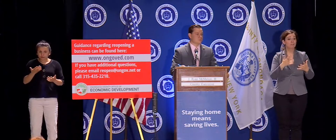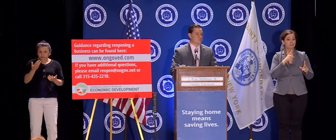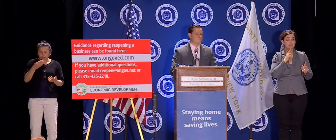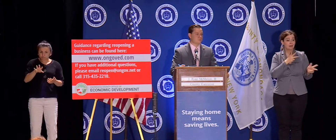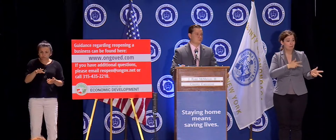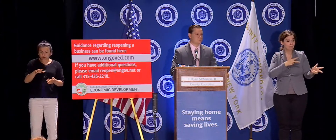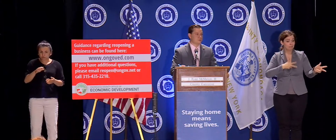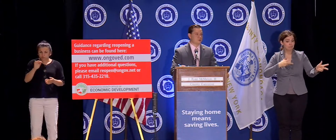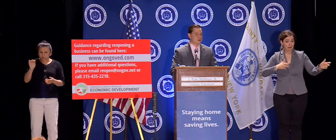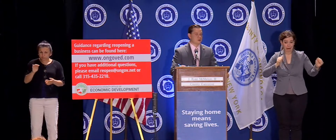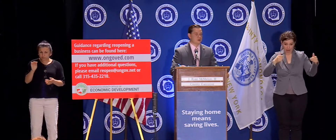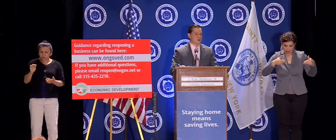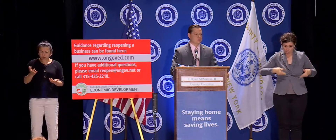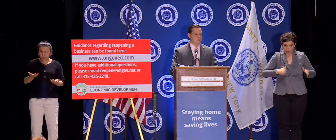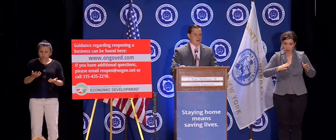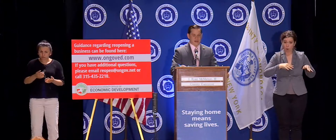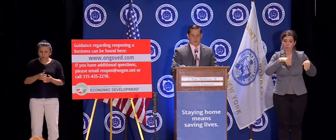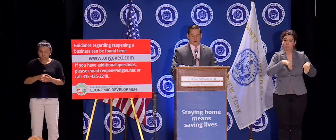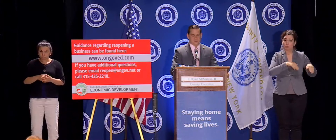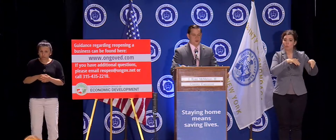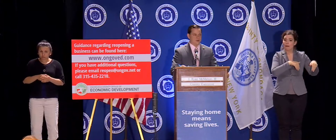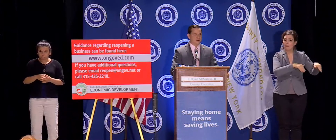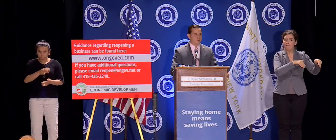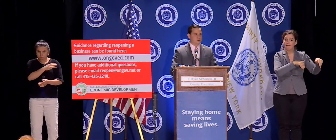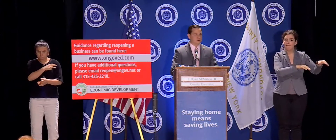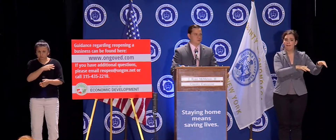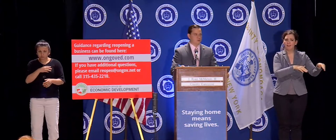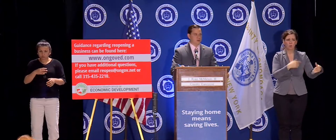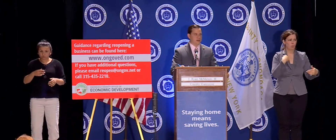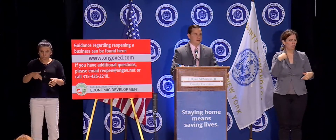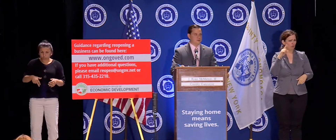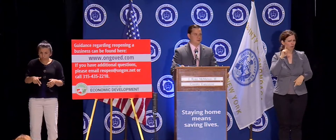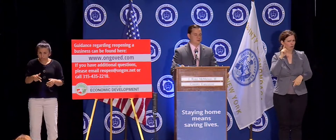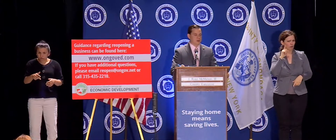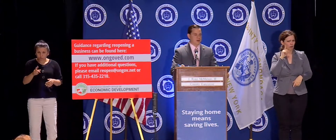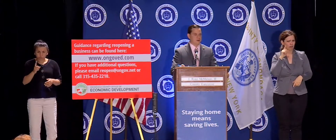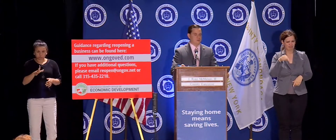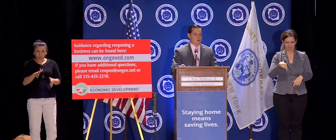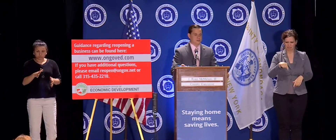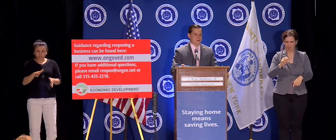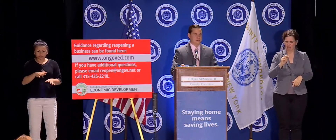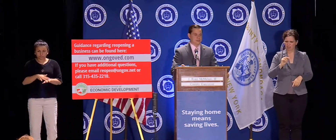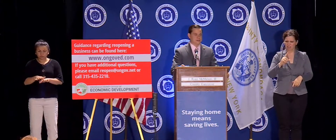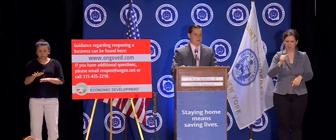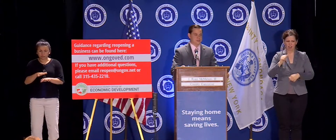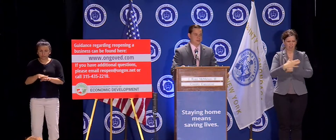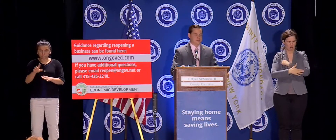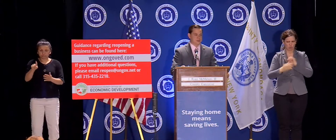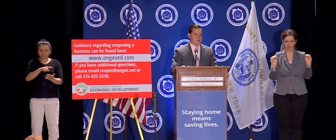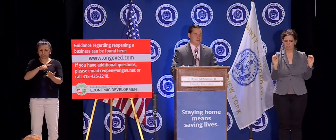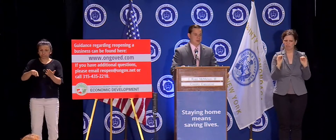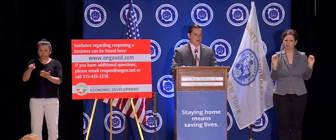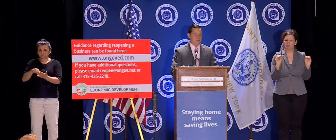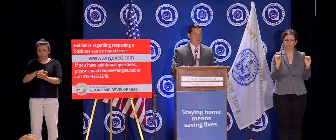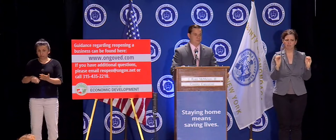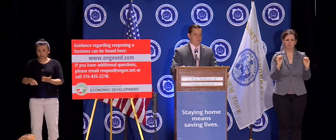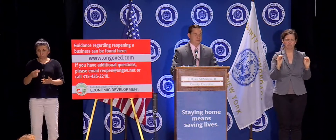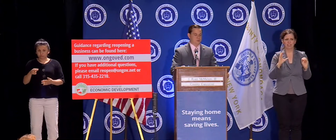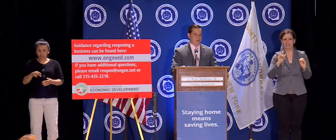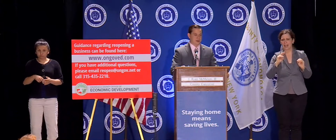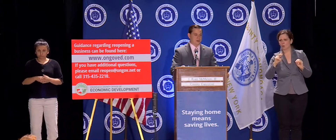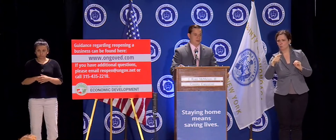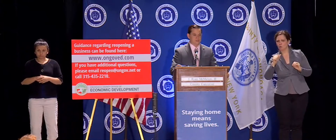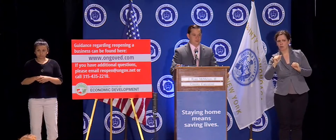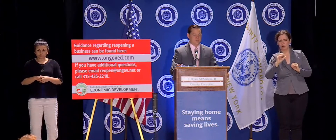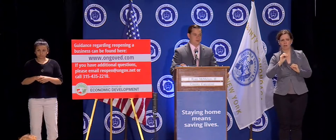have parades, and what are you hearing? Yeah, I don't think so. I think that most of them have been canceled. Unfortunately, this is